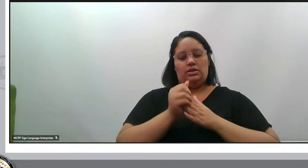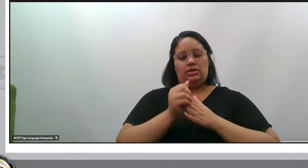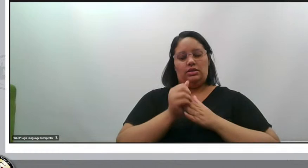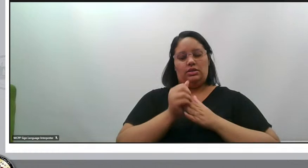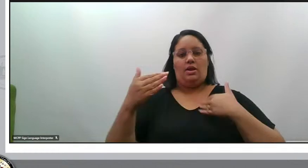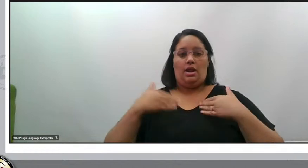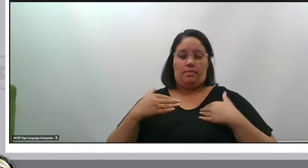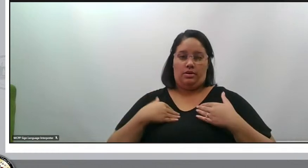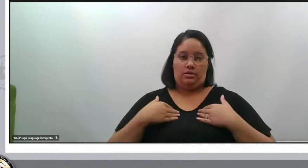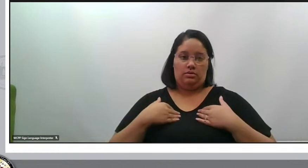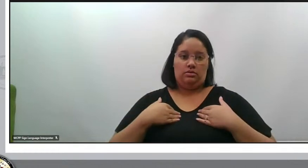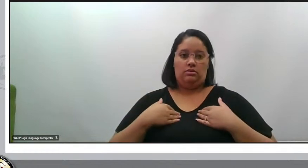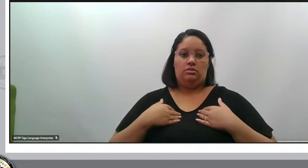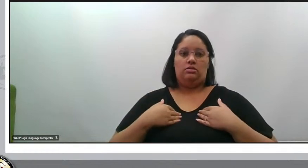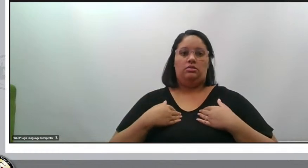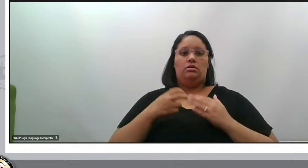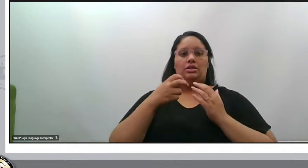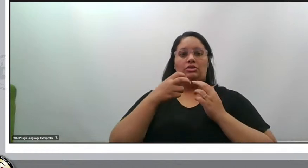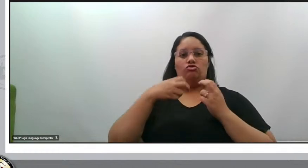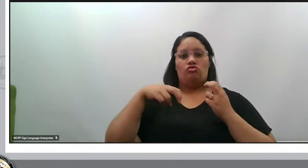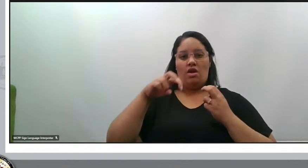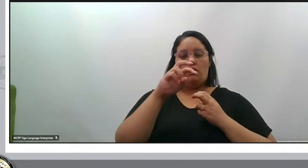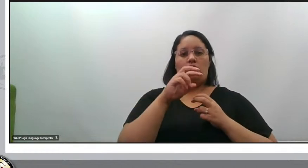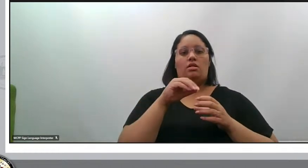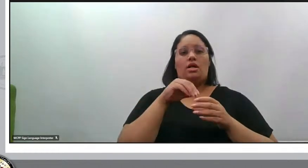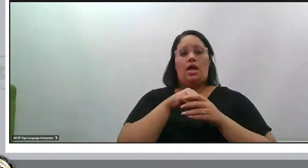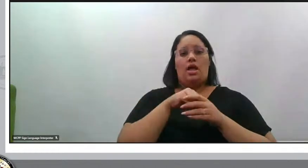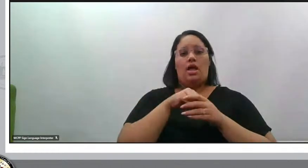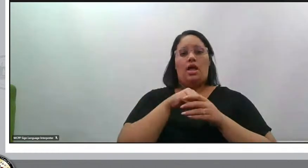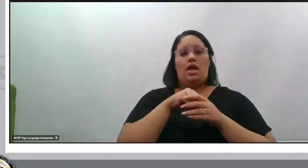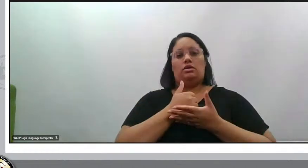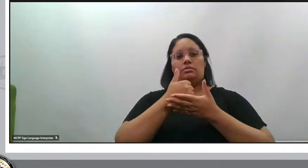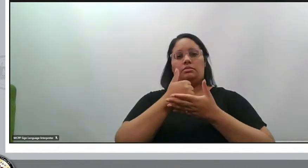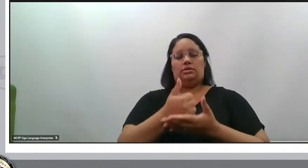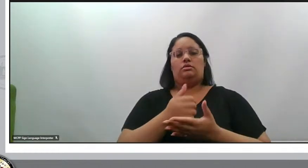Administration. On travel and subsistence in Program 1,